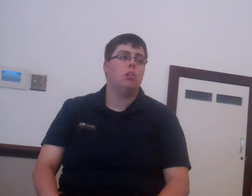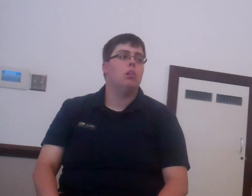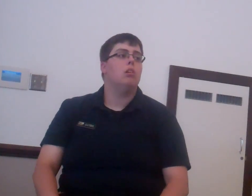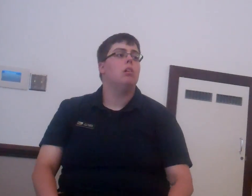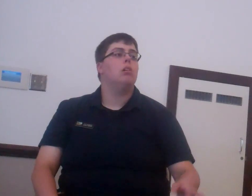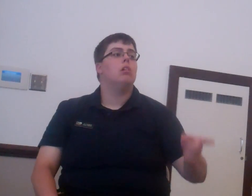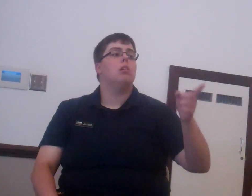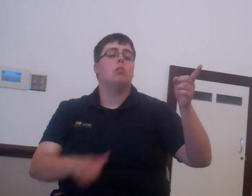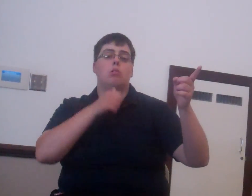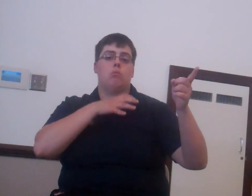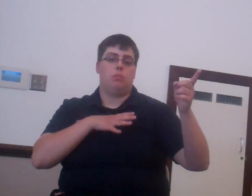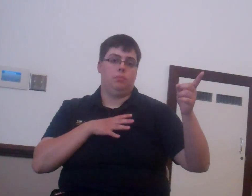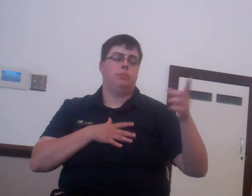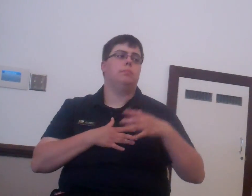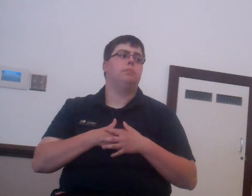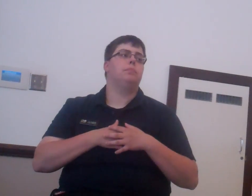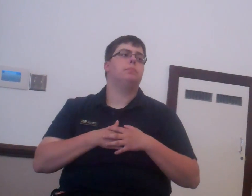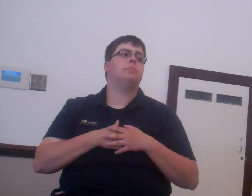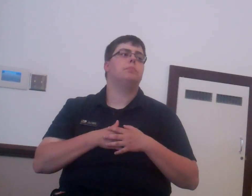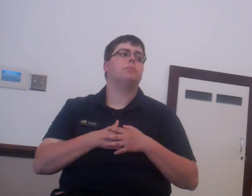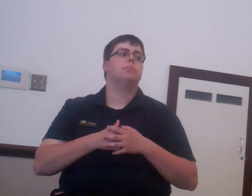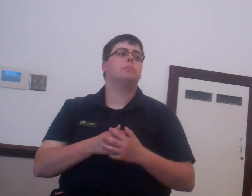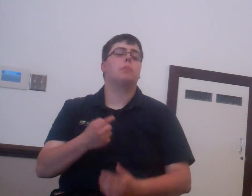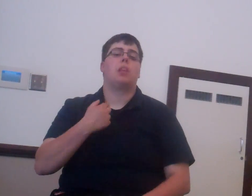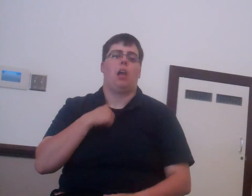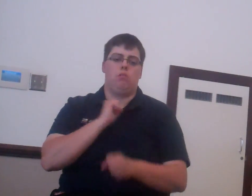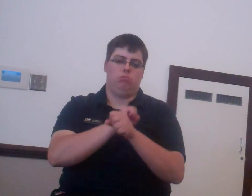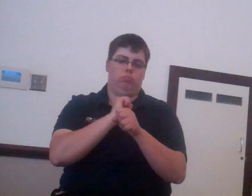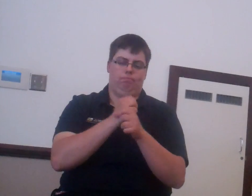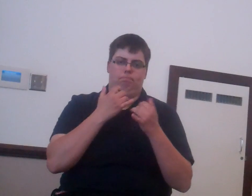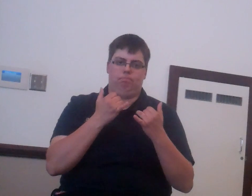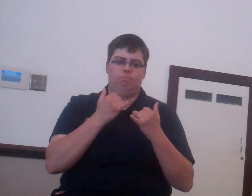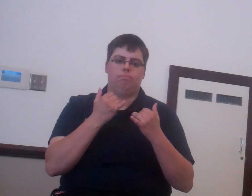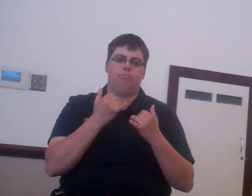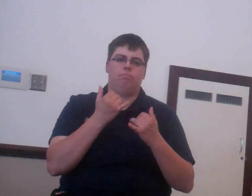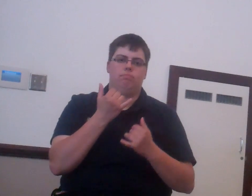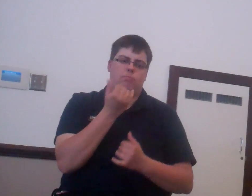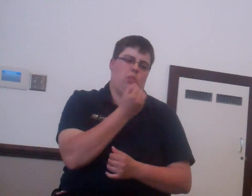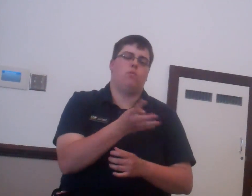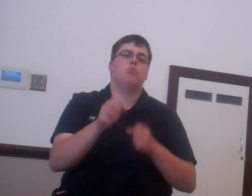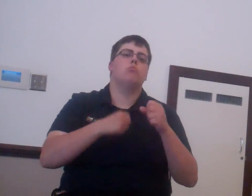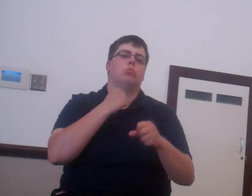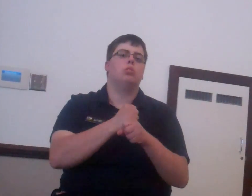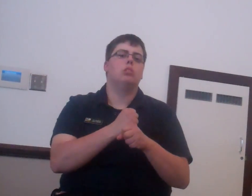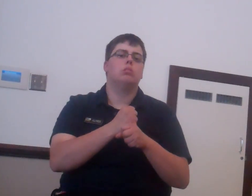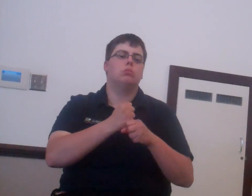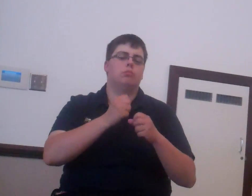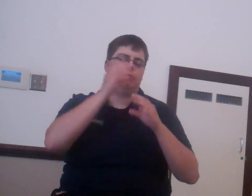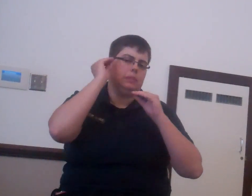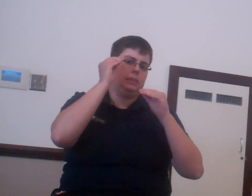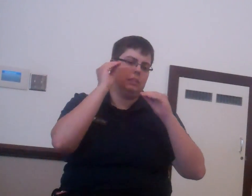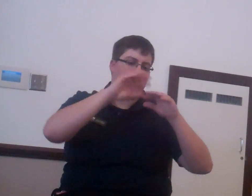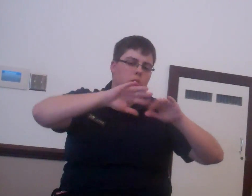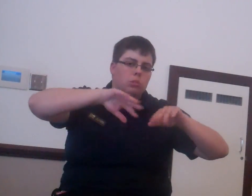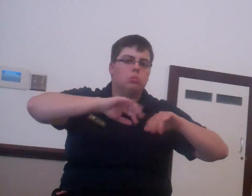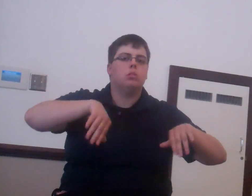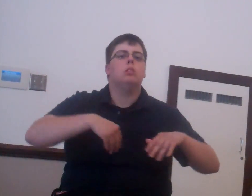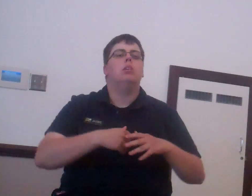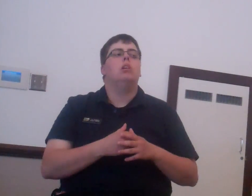had a manager. I was a swimming instructor, and we never had a manager for the swimming instructors. We just kind of like did our lessons, you know what I mean? And then they